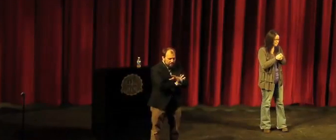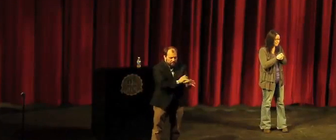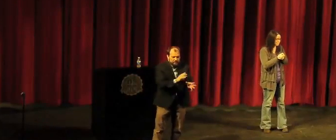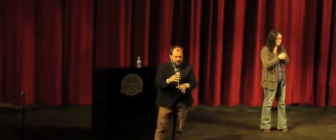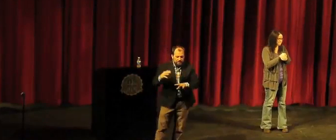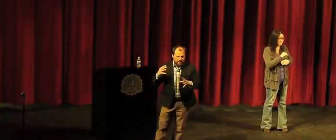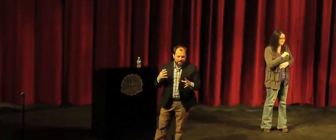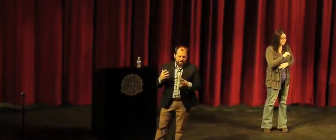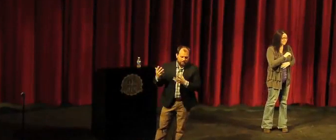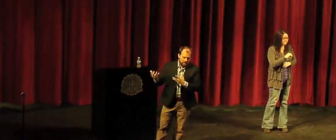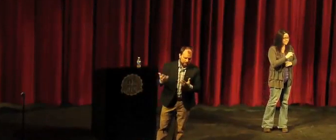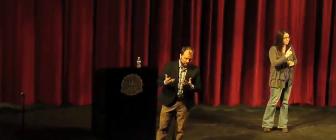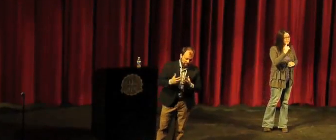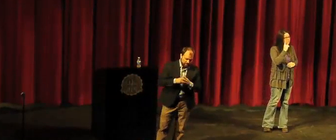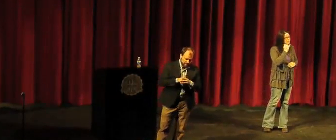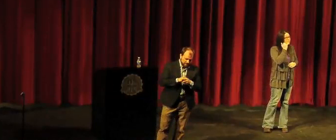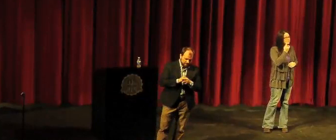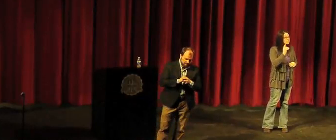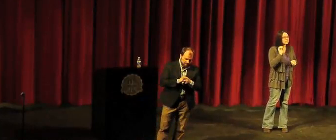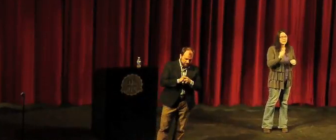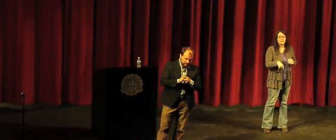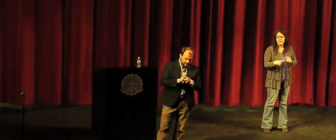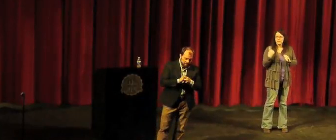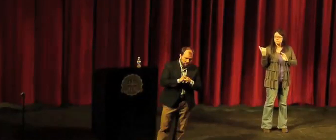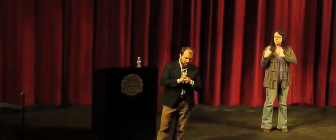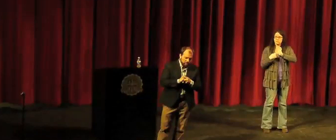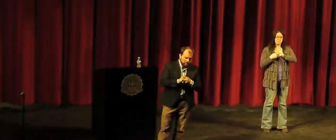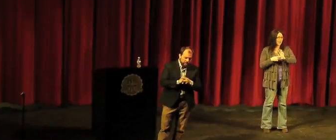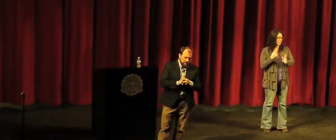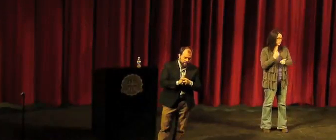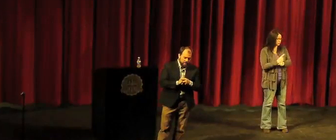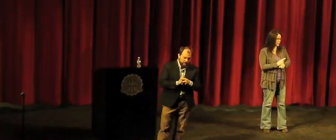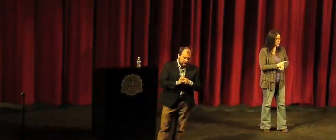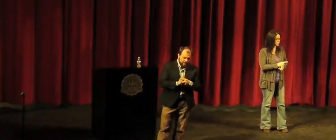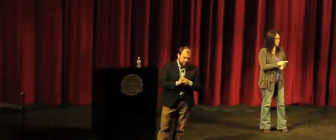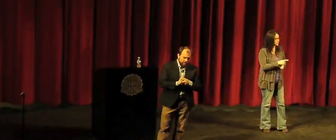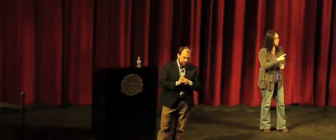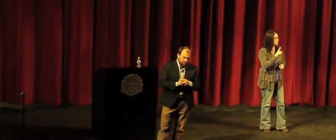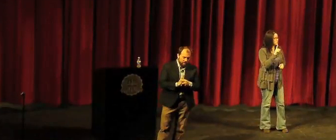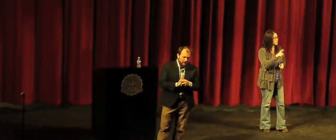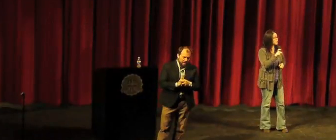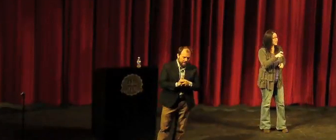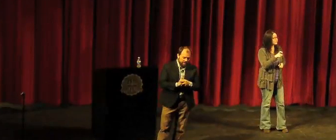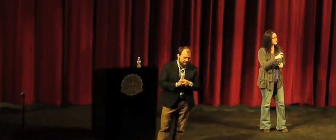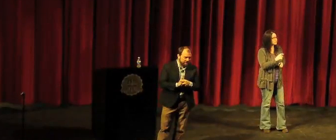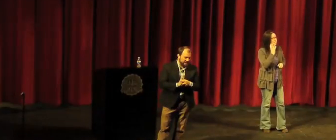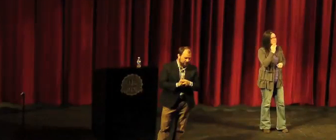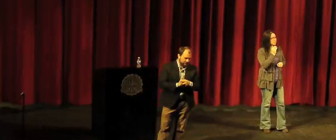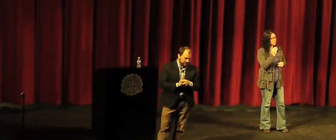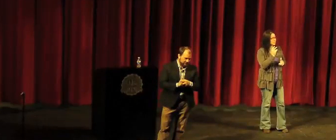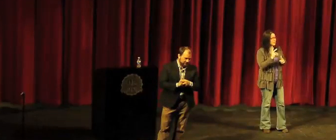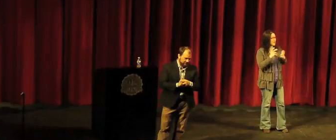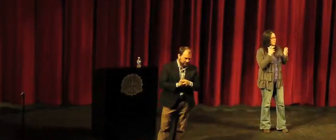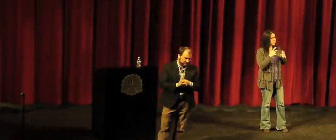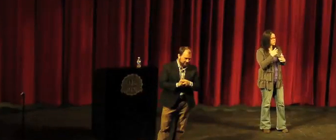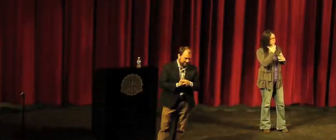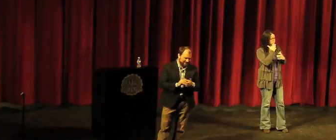I think if something like this model is correct, you have to rethink how much we prize